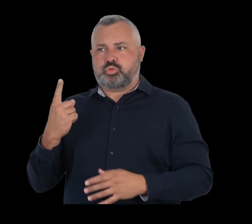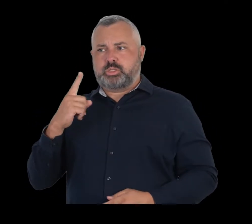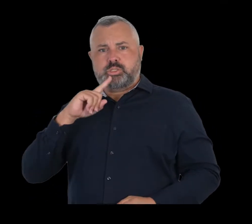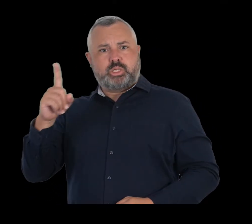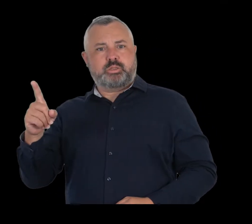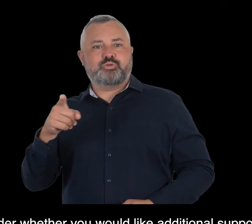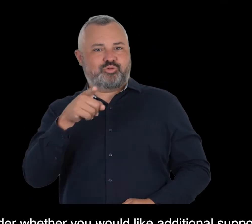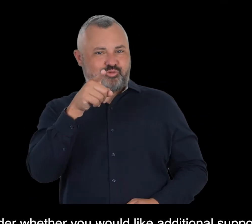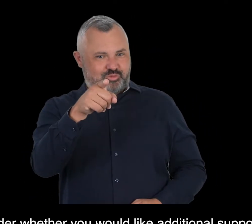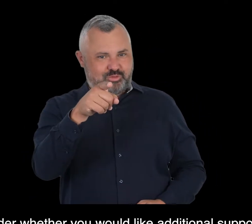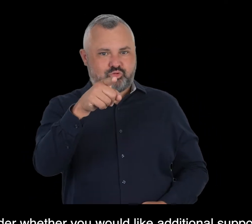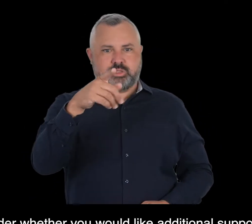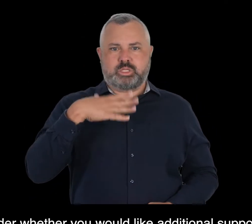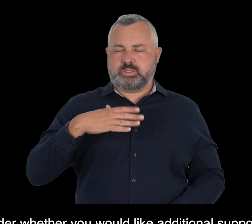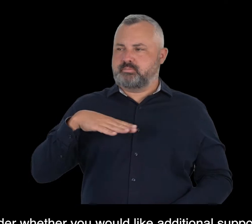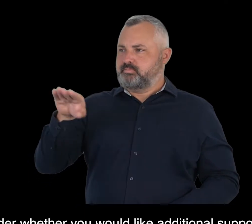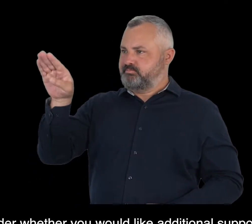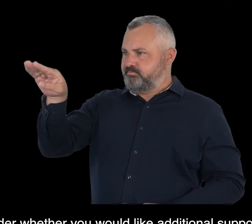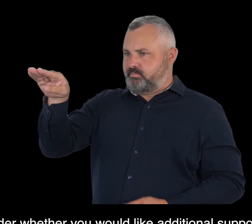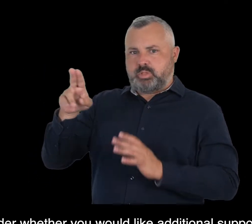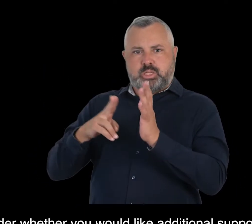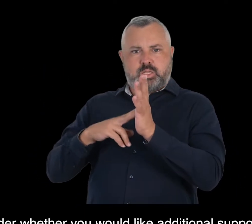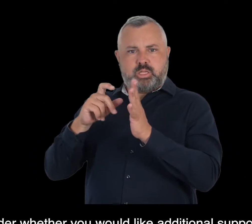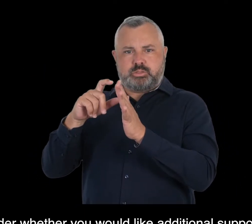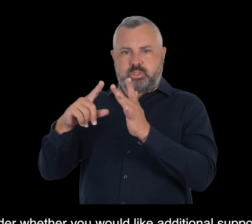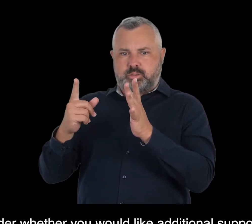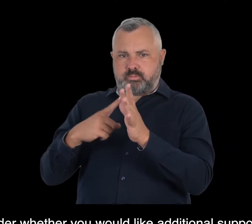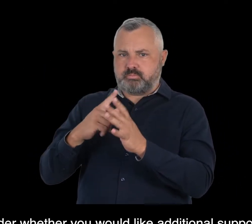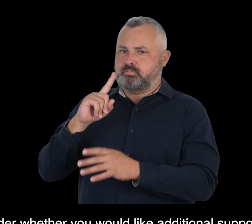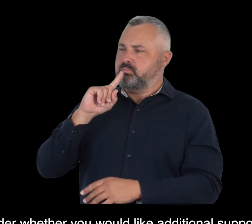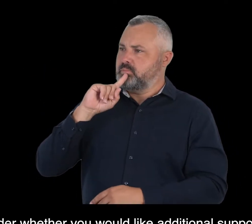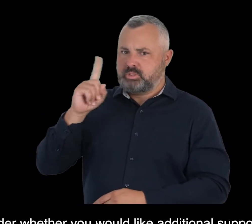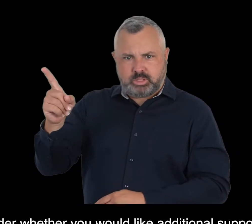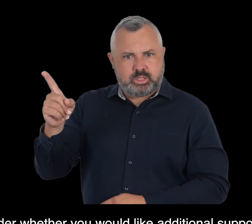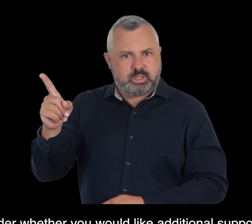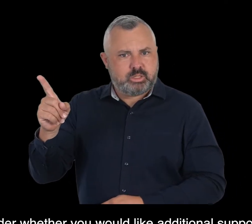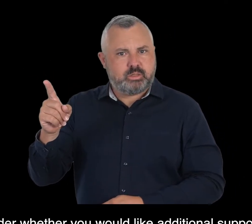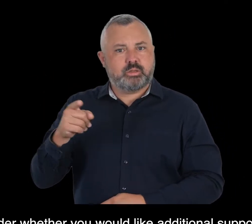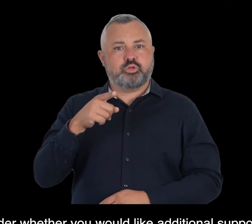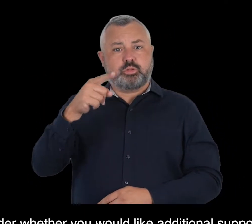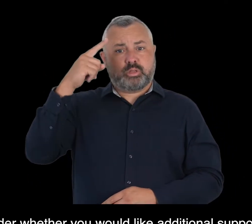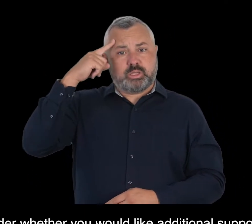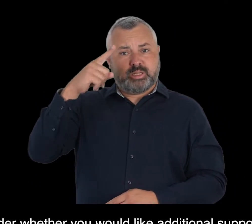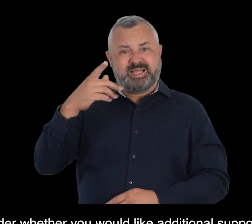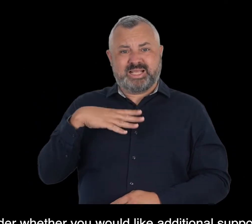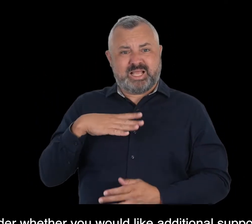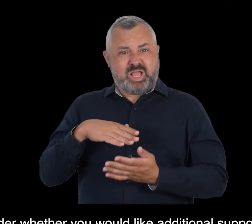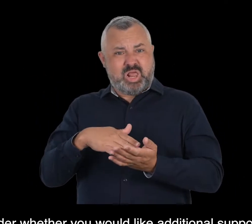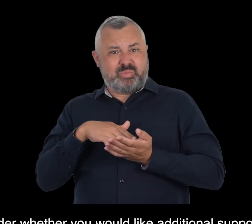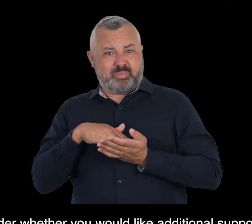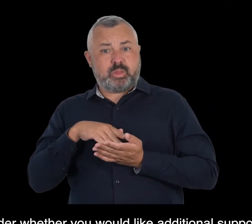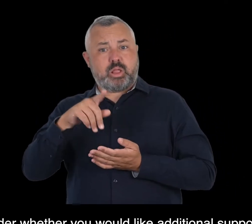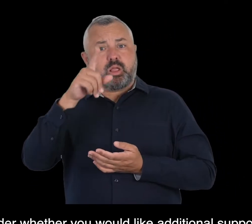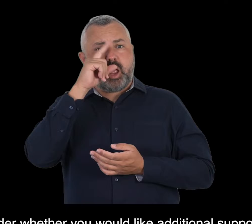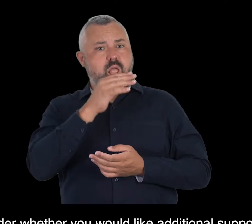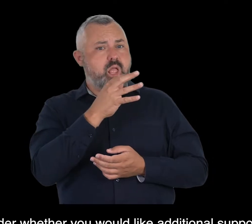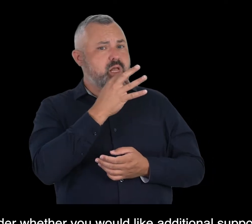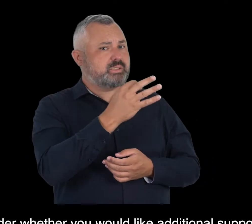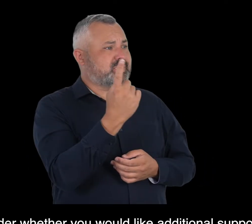Step 4. Who do they need to hear it from? You. Consider whether you would like additional